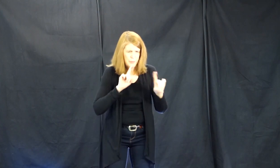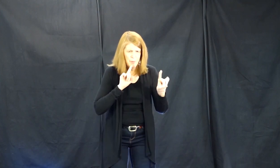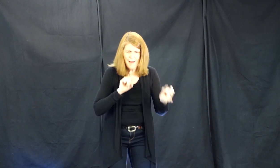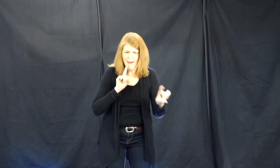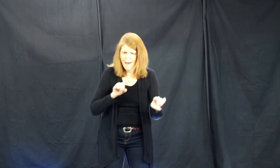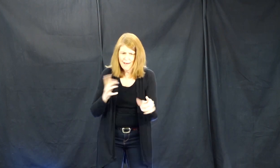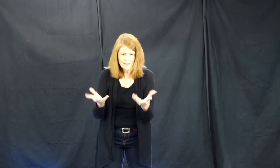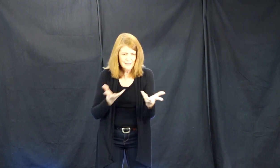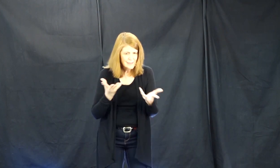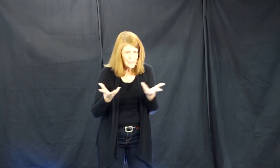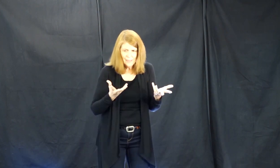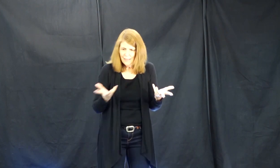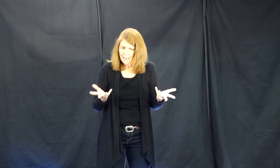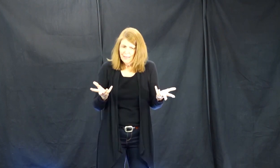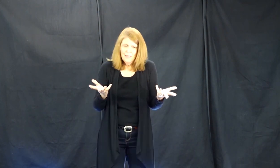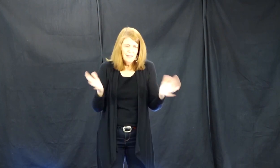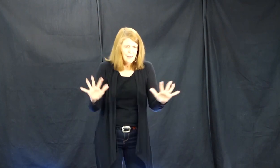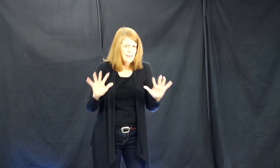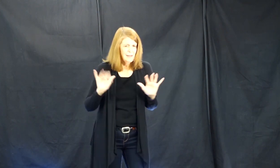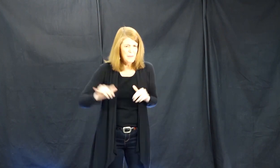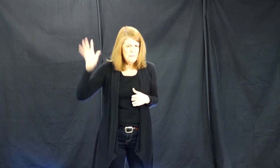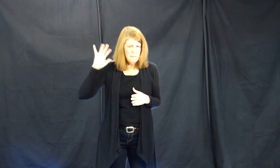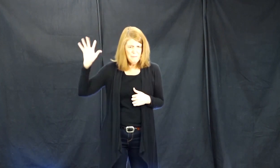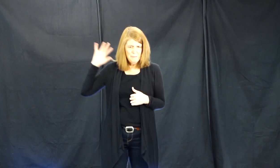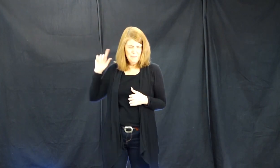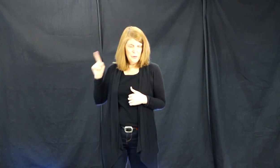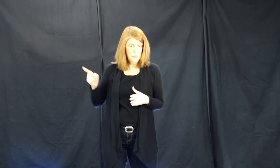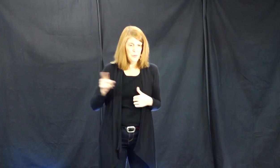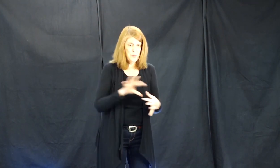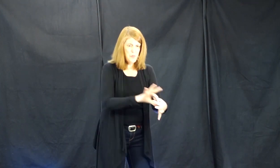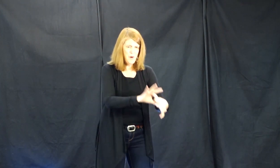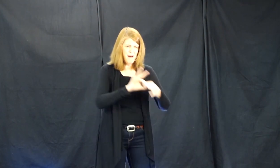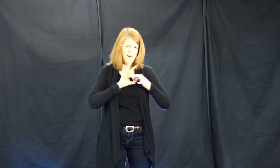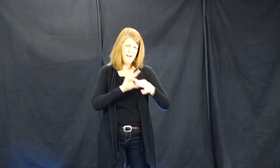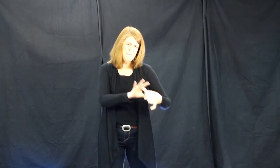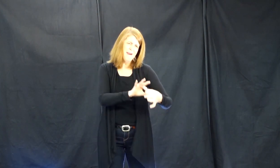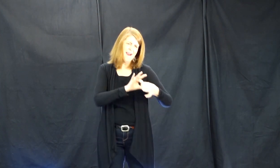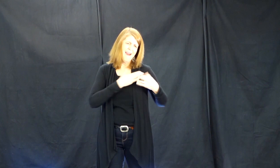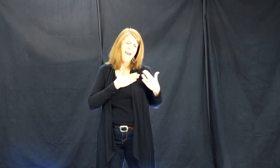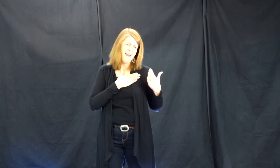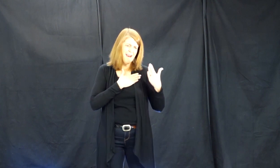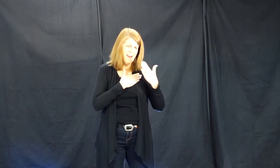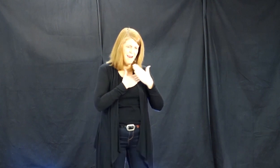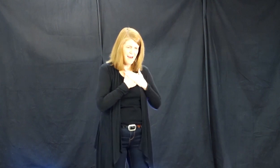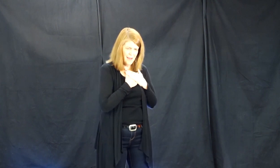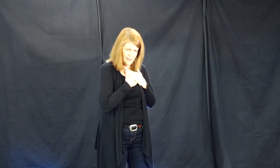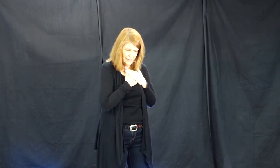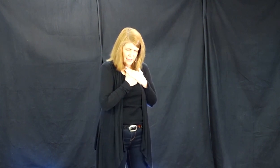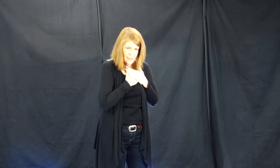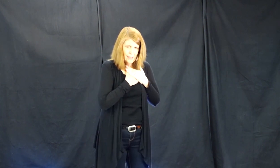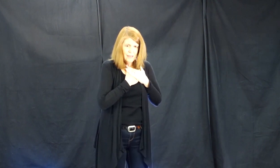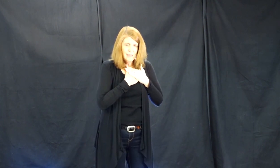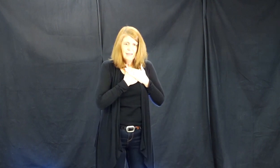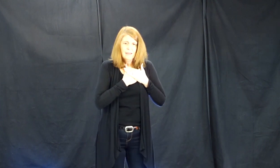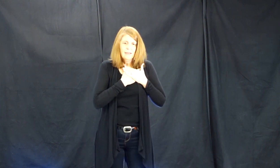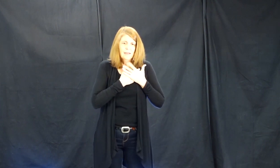answers in every line, for some kind of sign. And when you were mine,